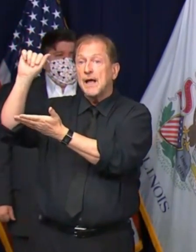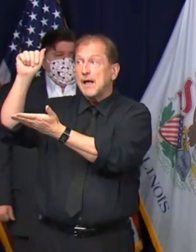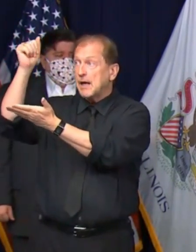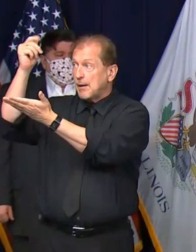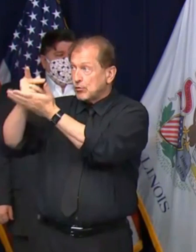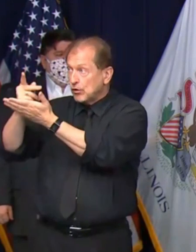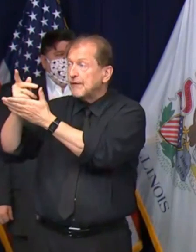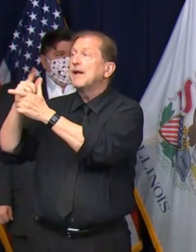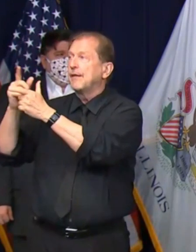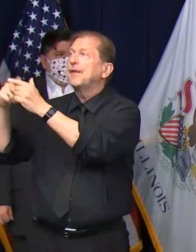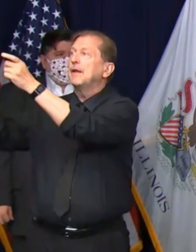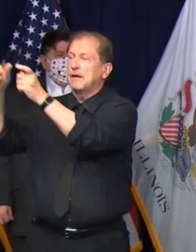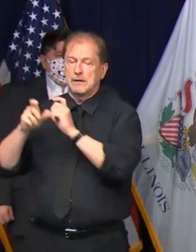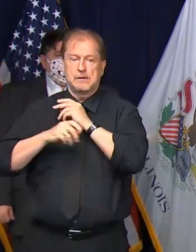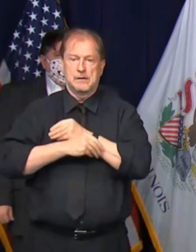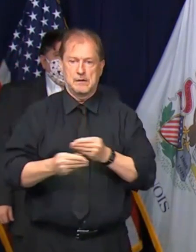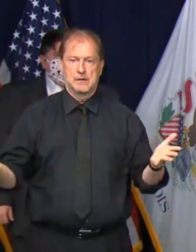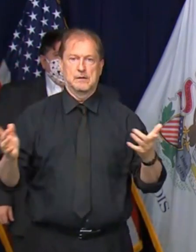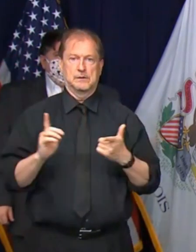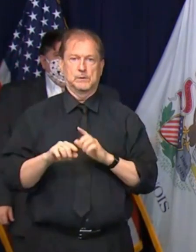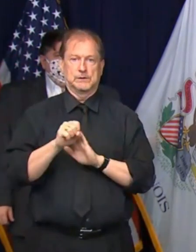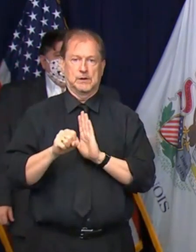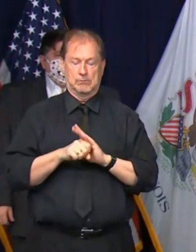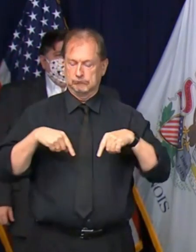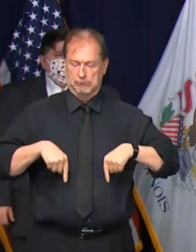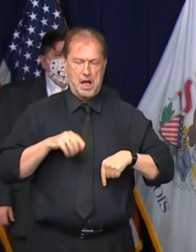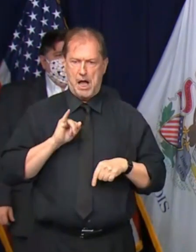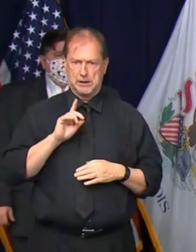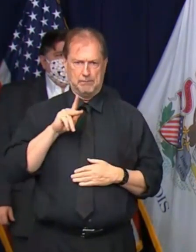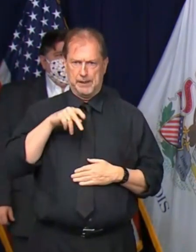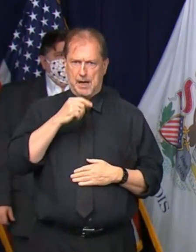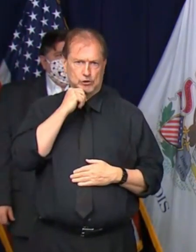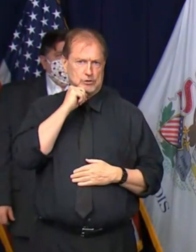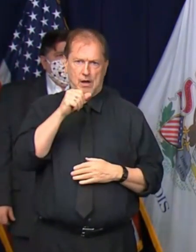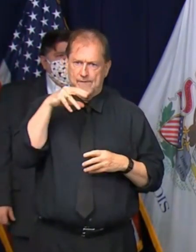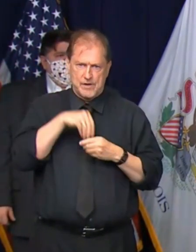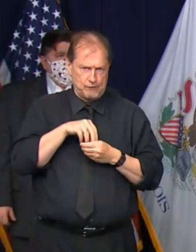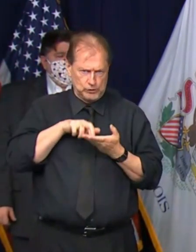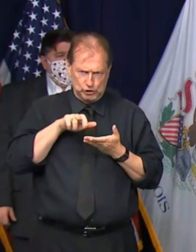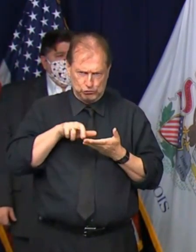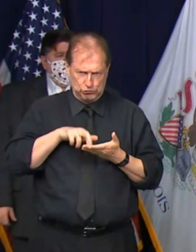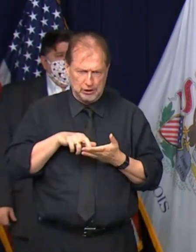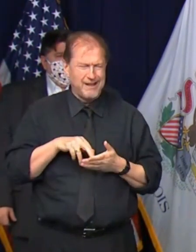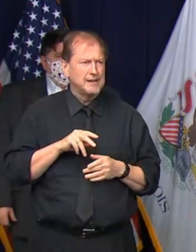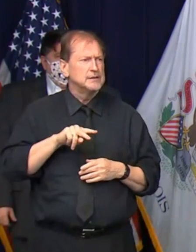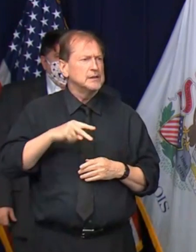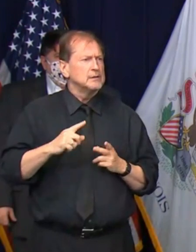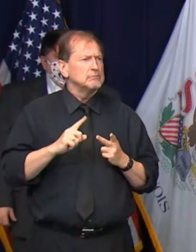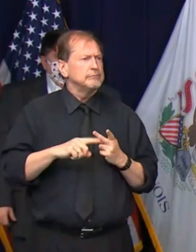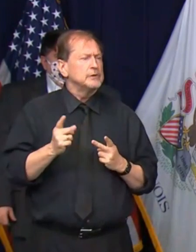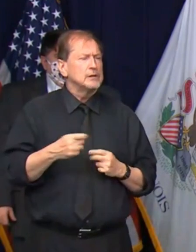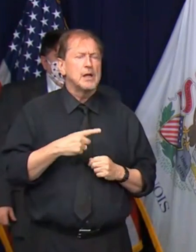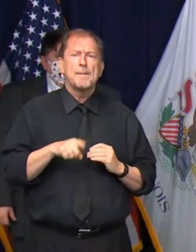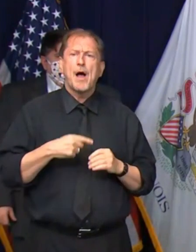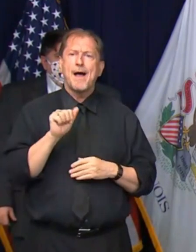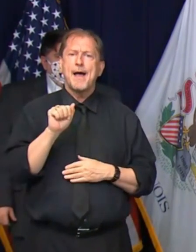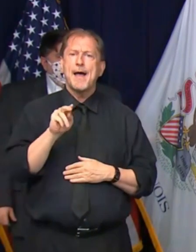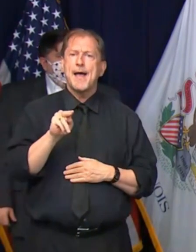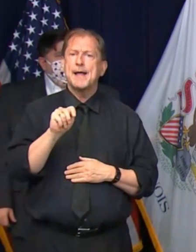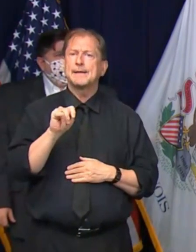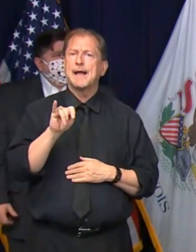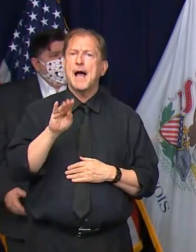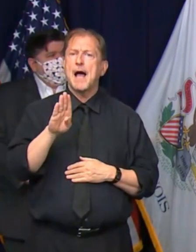really within the purview of IDPH. Your second question was regarding antibody testing. Yes. So